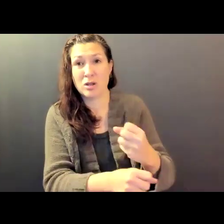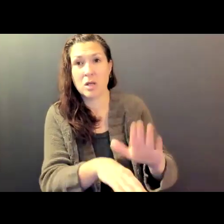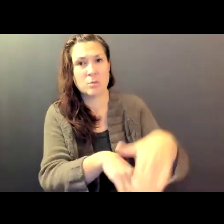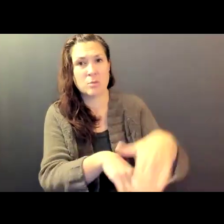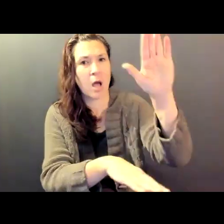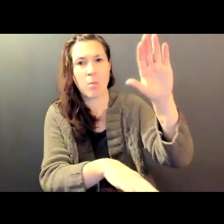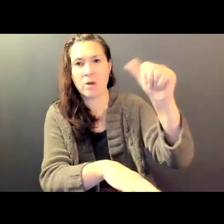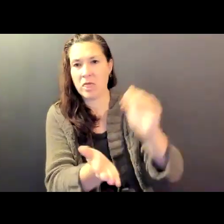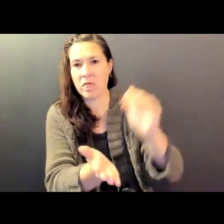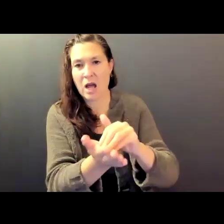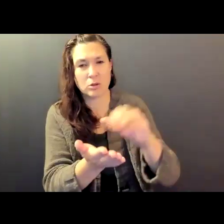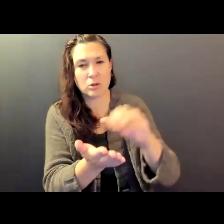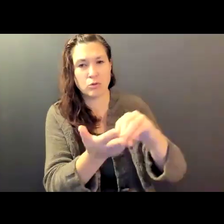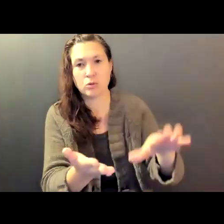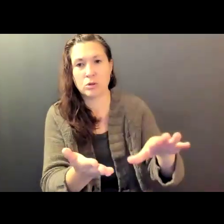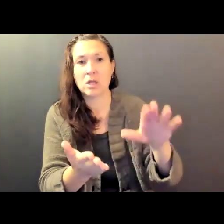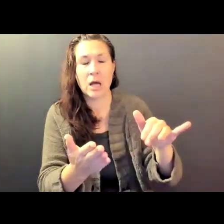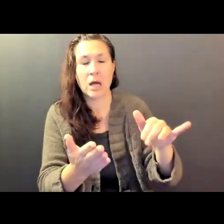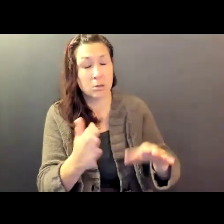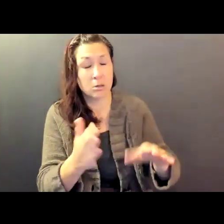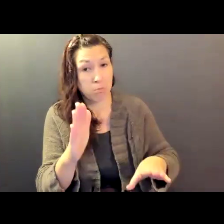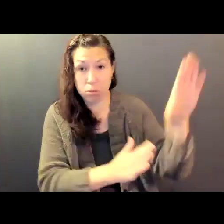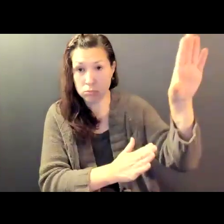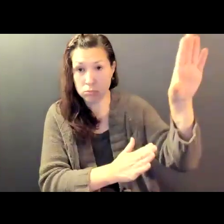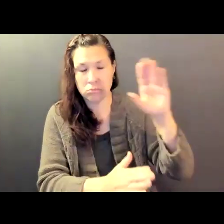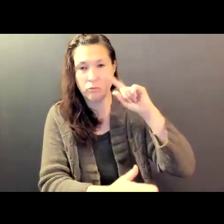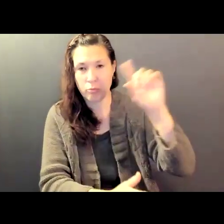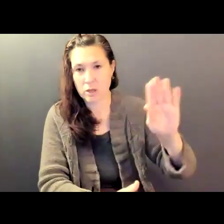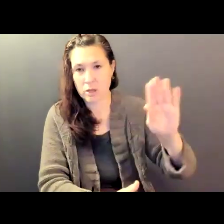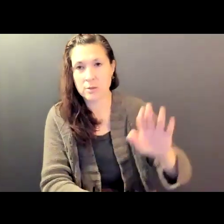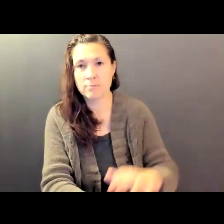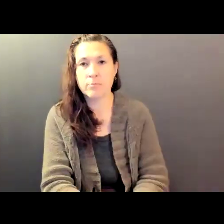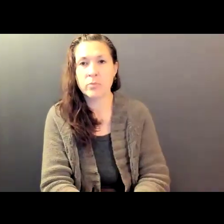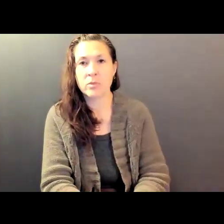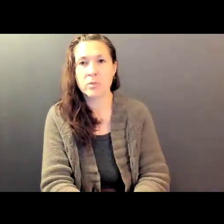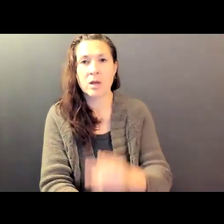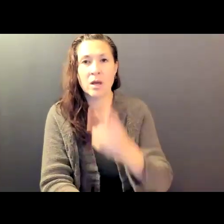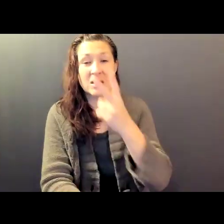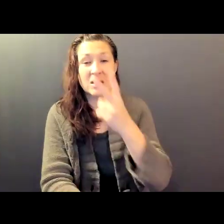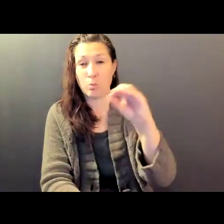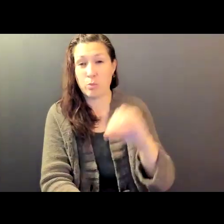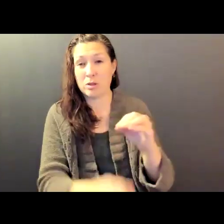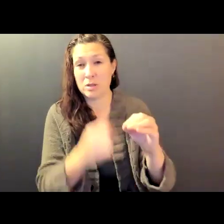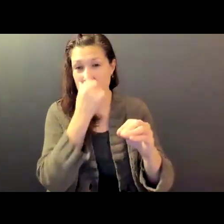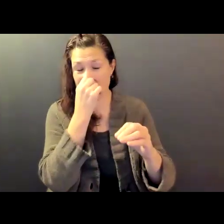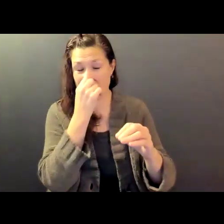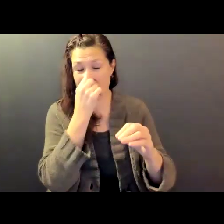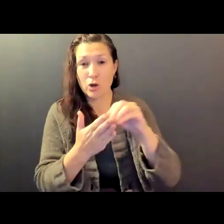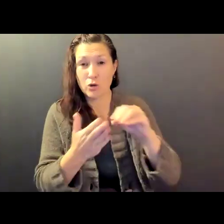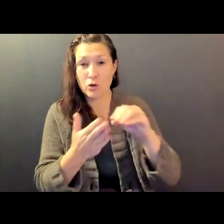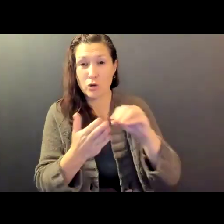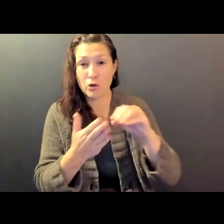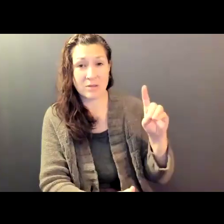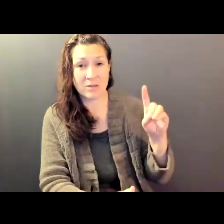and significant change for the district. You can also see that the proportion of our students who with disabilities who are also